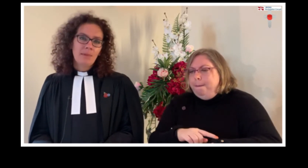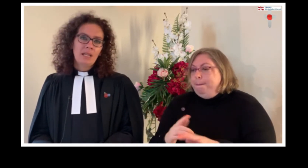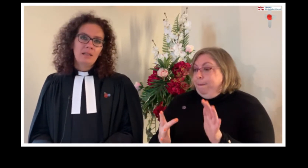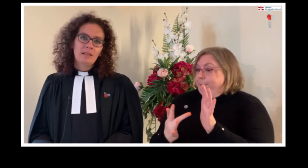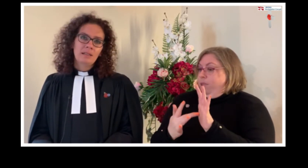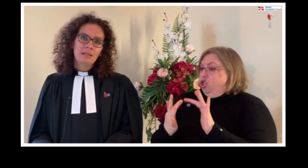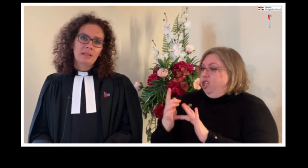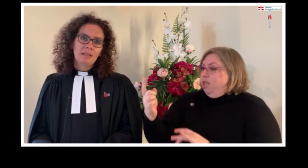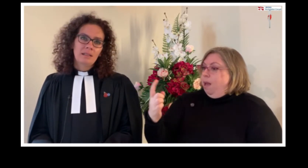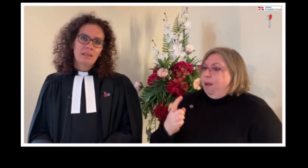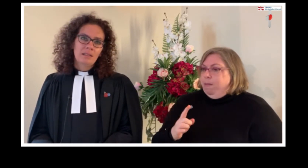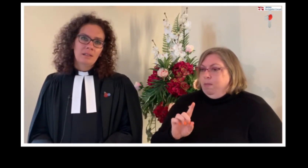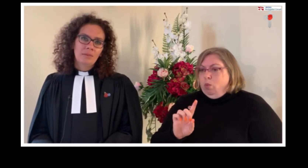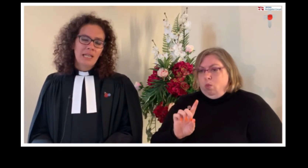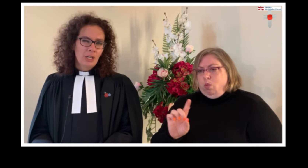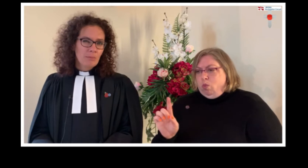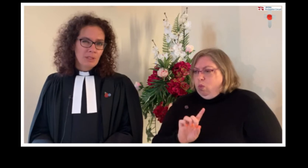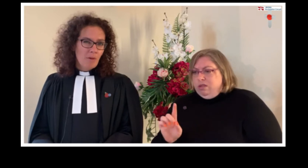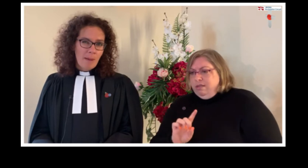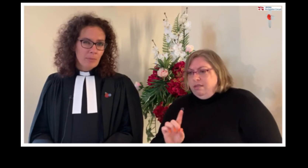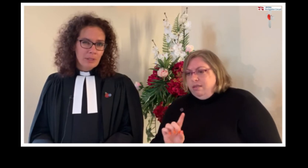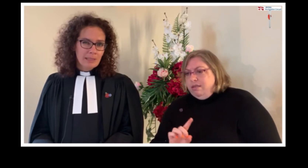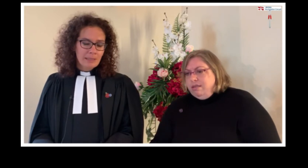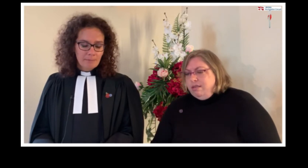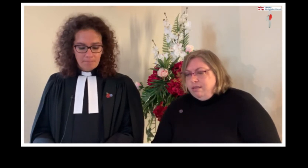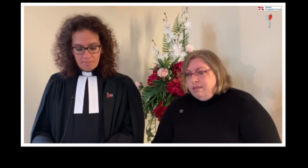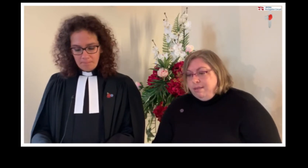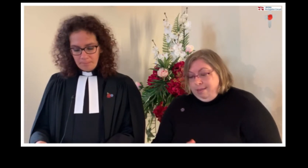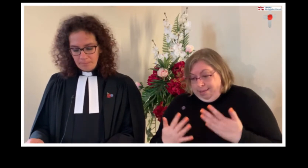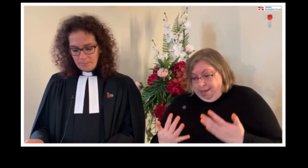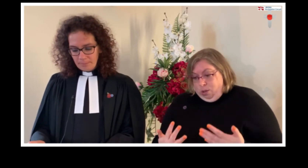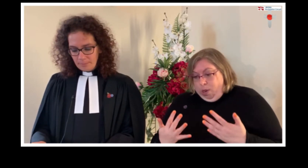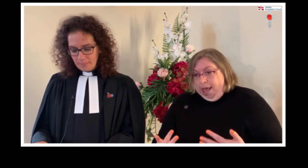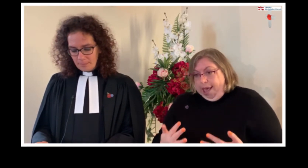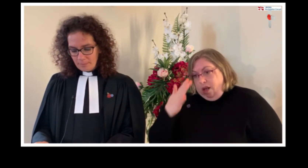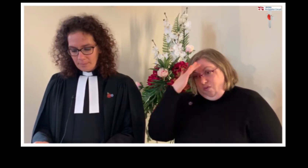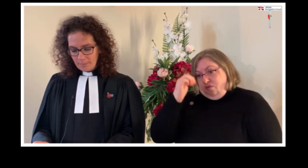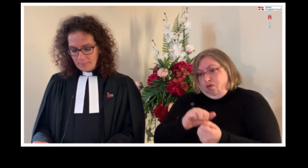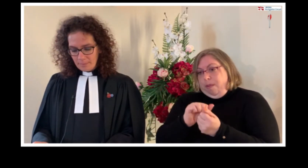What does it mean when it comes to remembrance?